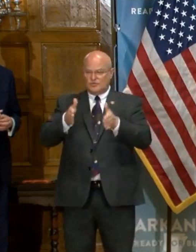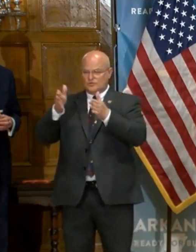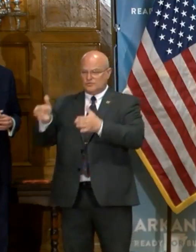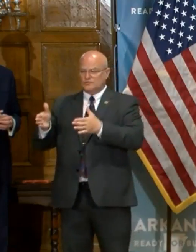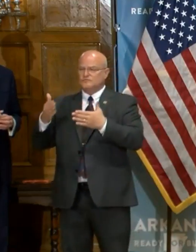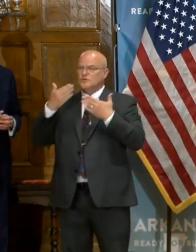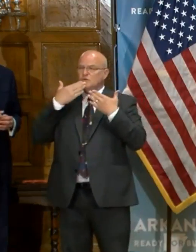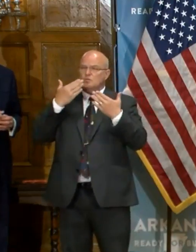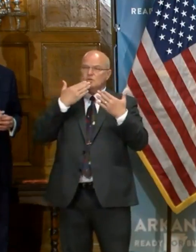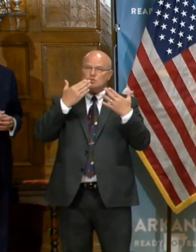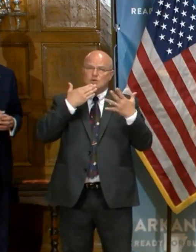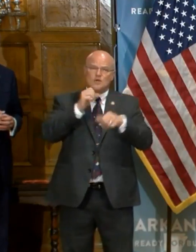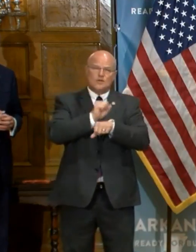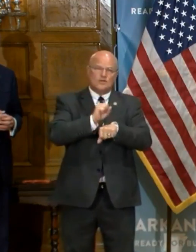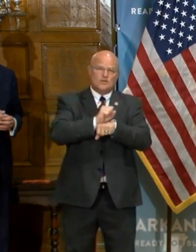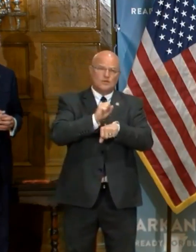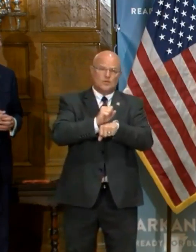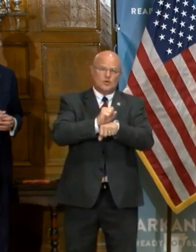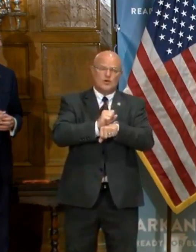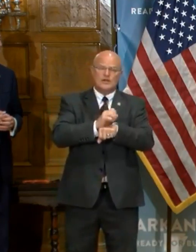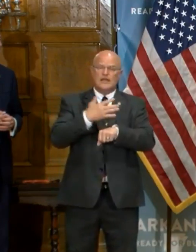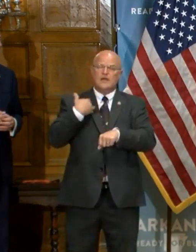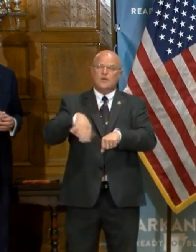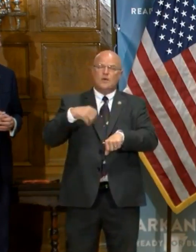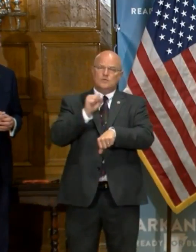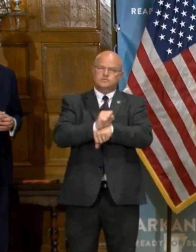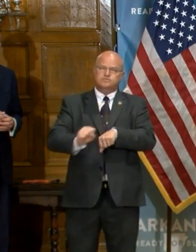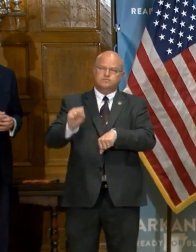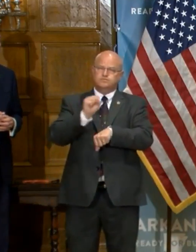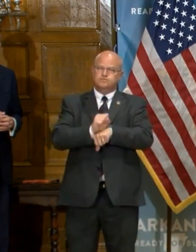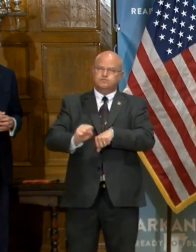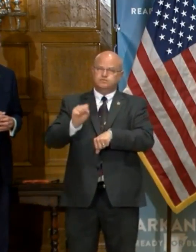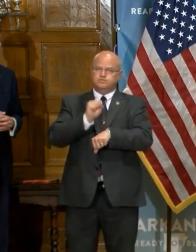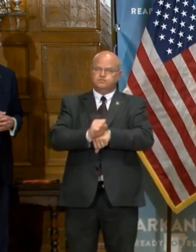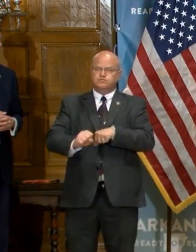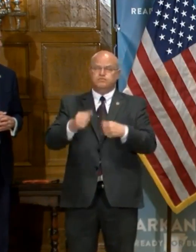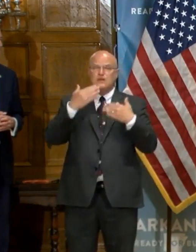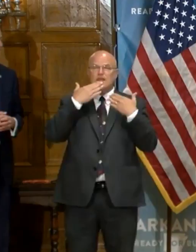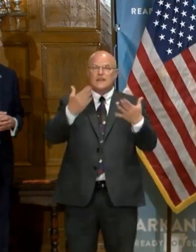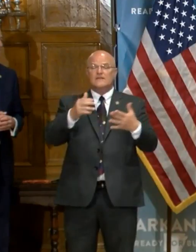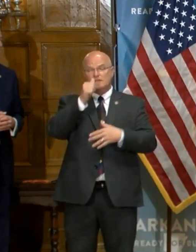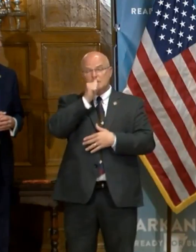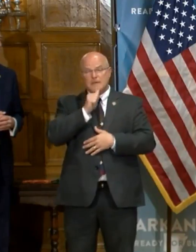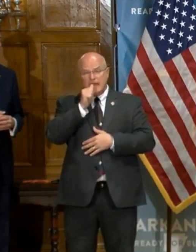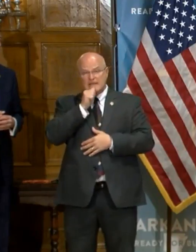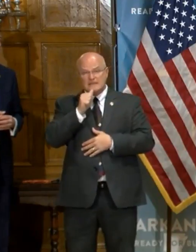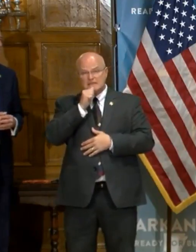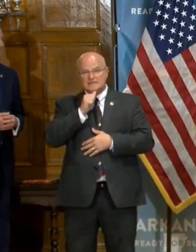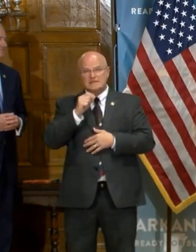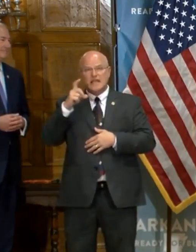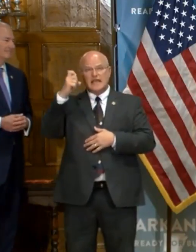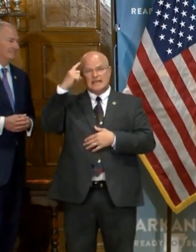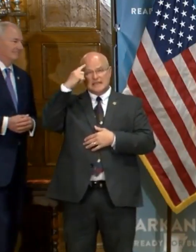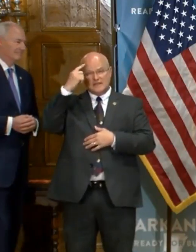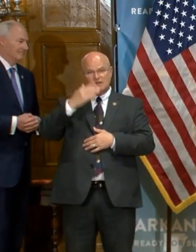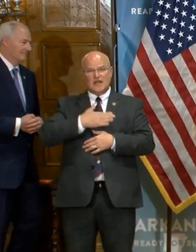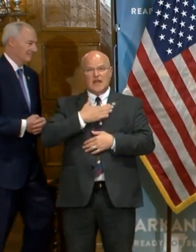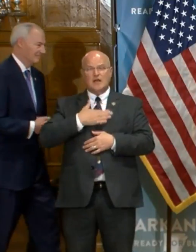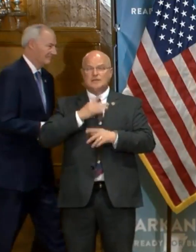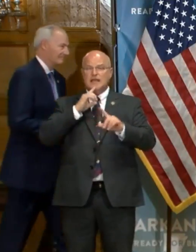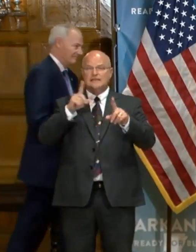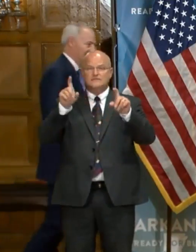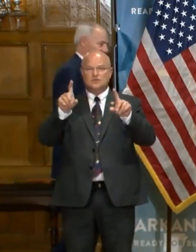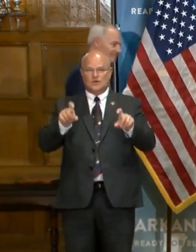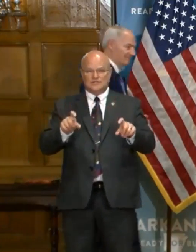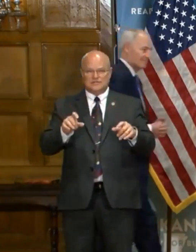really appreciate the effort and hard work and long hours that everyone is putting in. Thank you all for your patience, and Governor, I'd be happy to answer any questions on